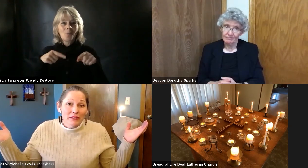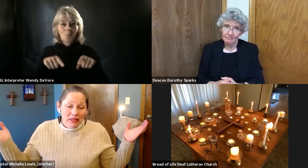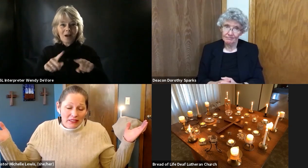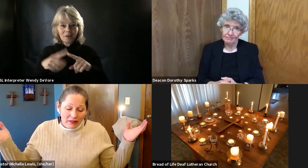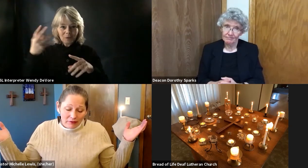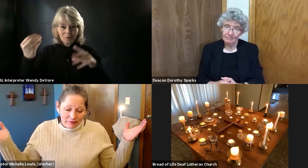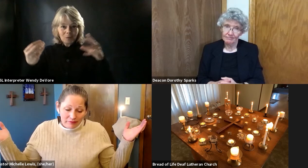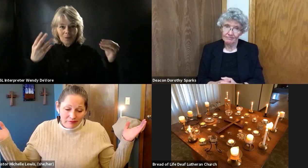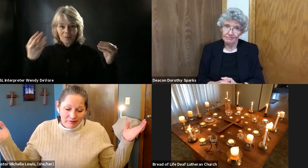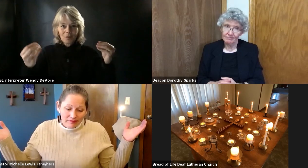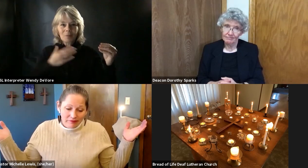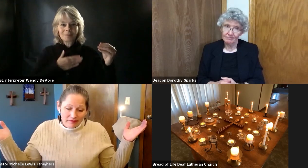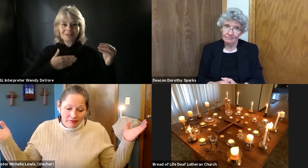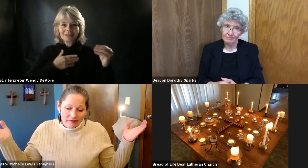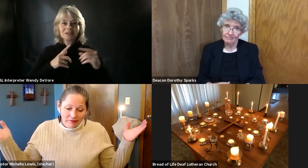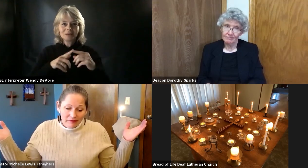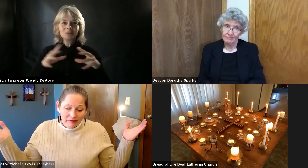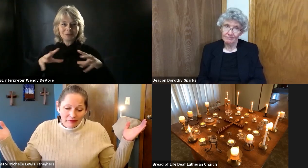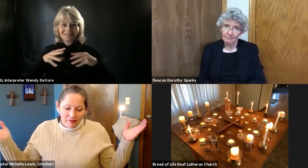receive this blessing.